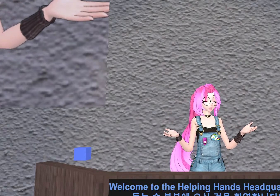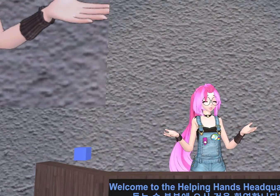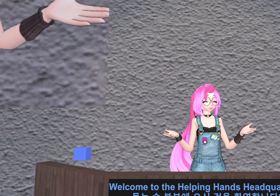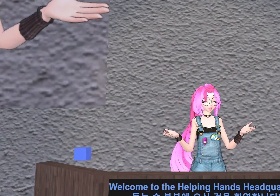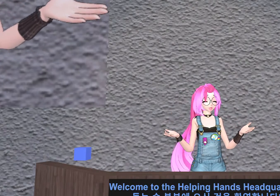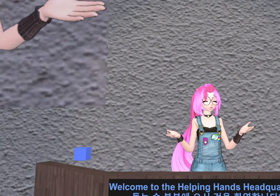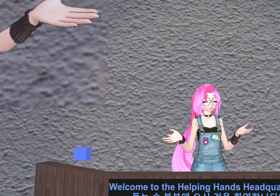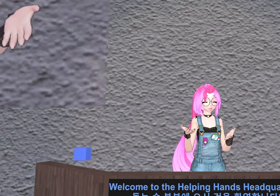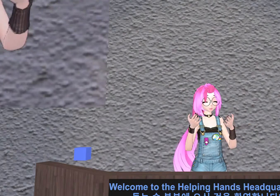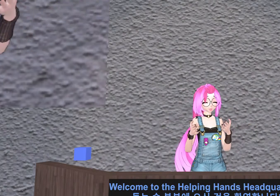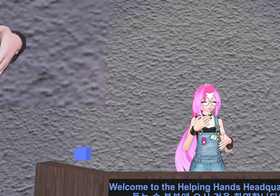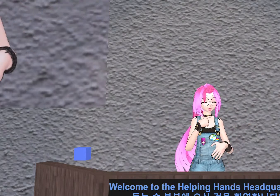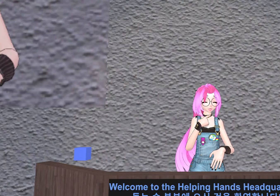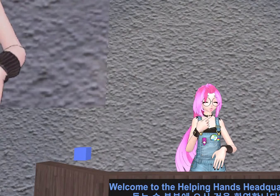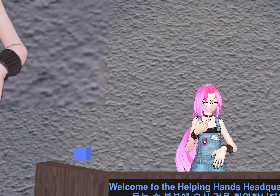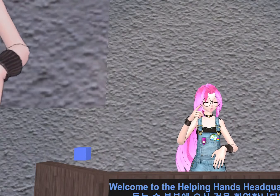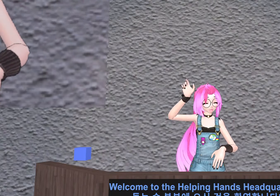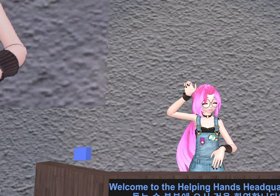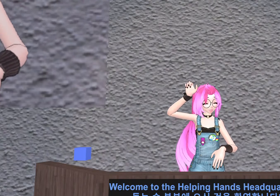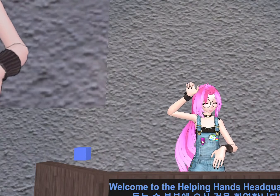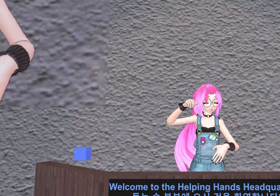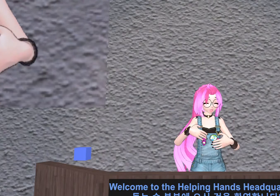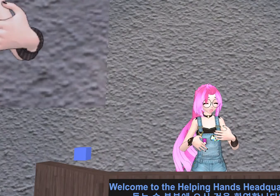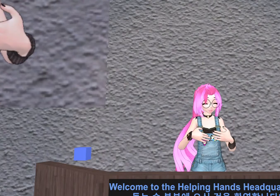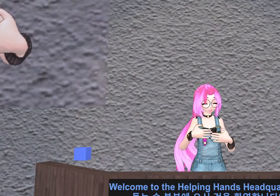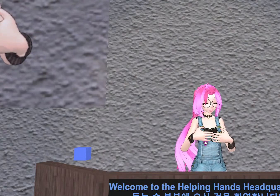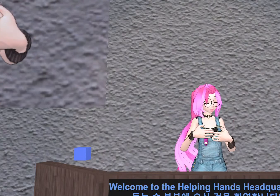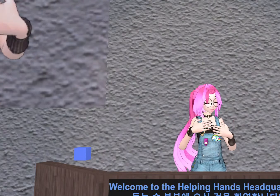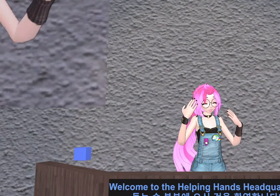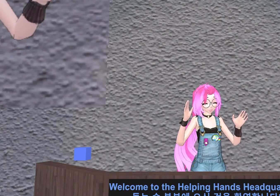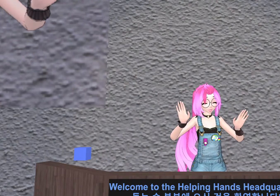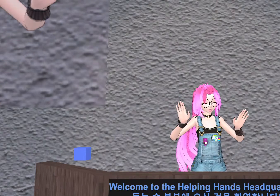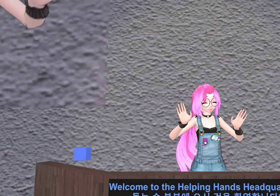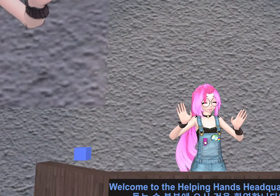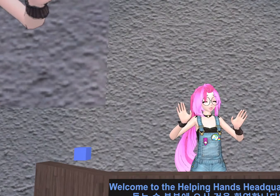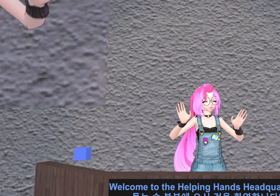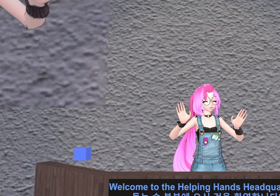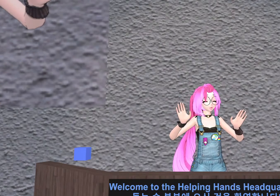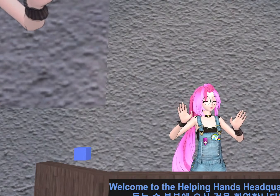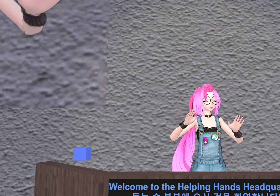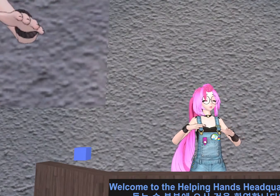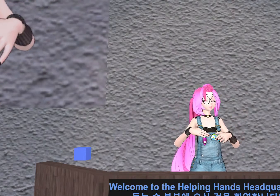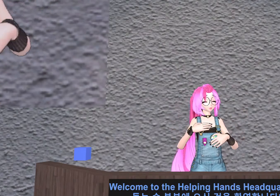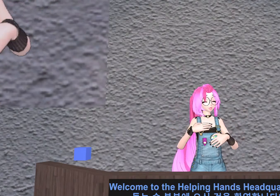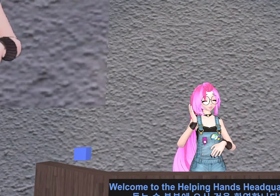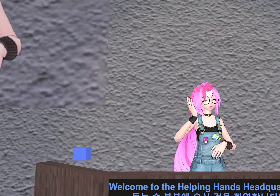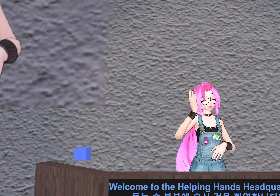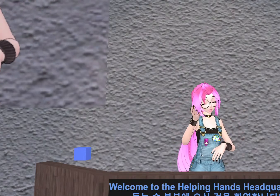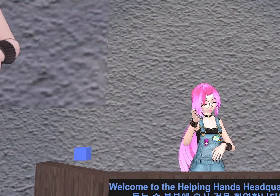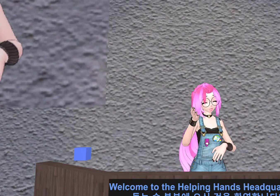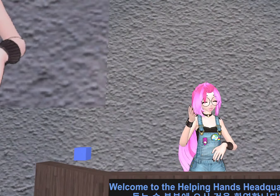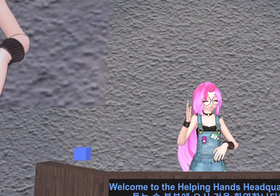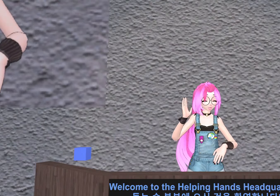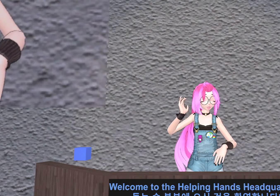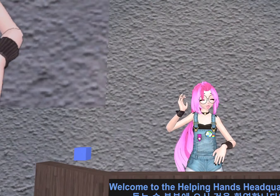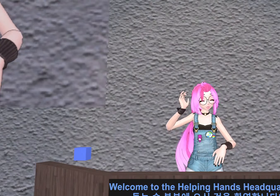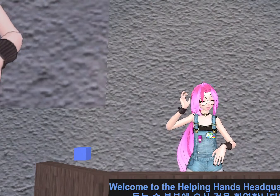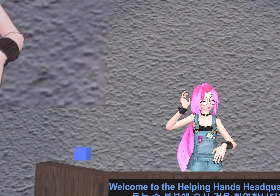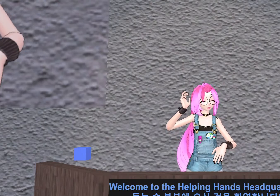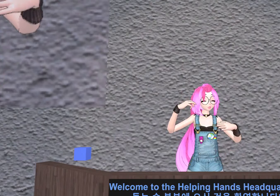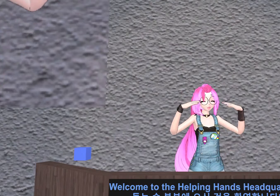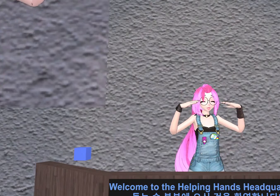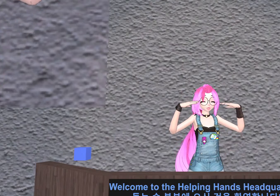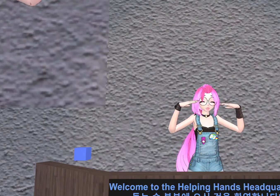don't know the gender of my cousin, maybe I'm telling you that my aunt is pregnant, but I don't know the gender, and I'm saying I'm going to